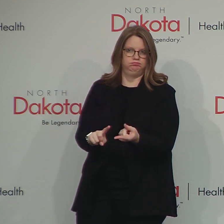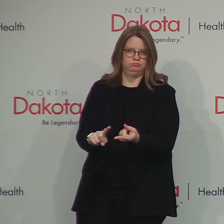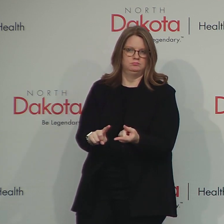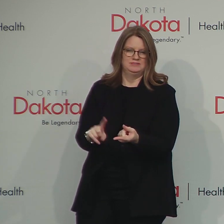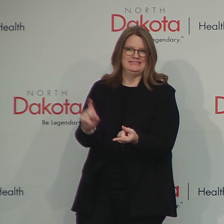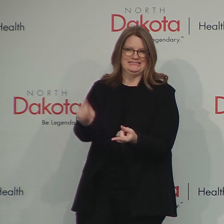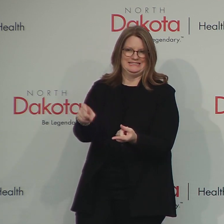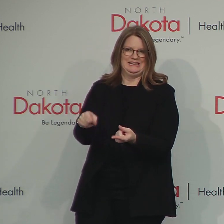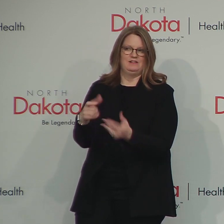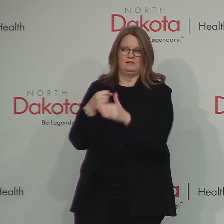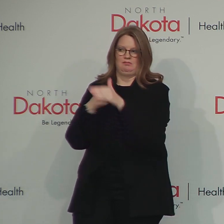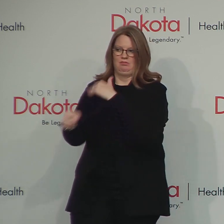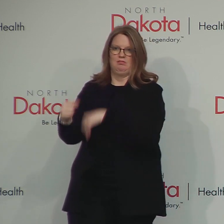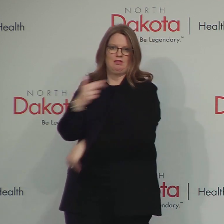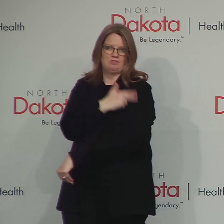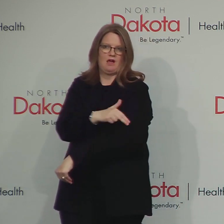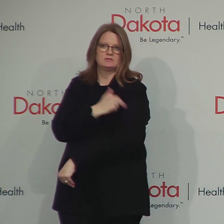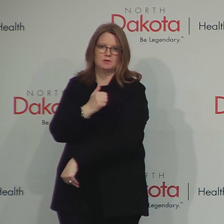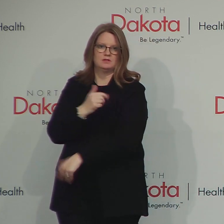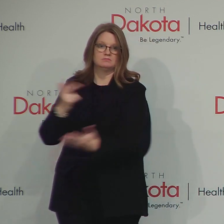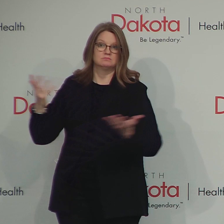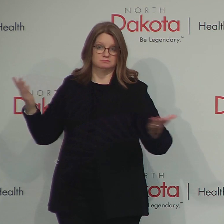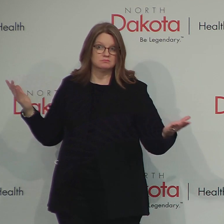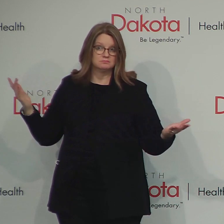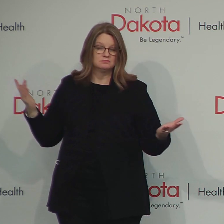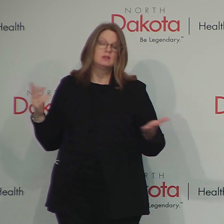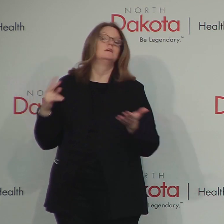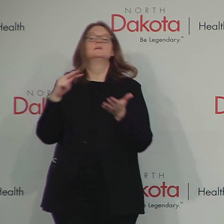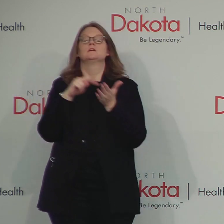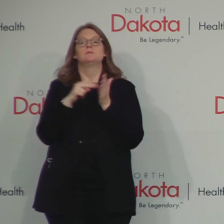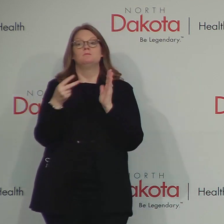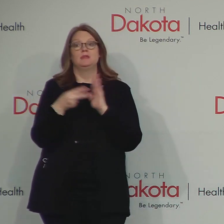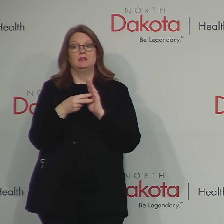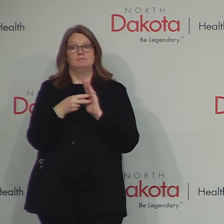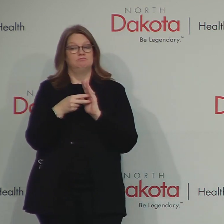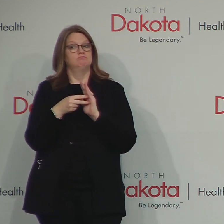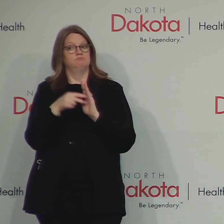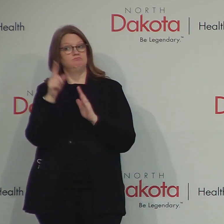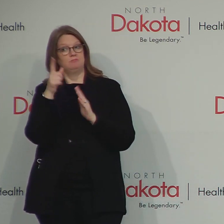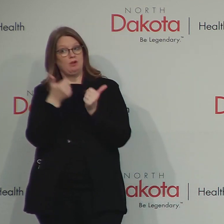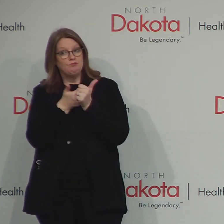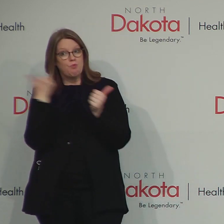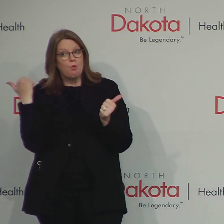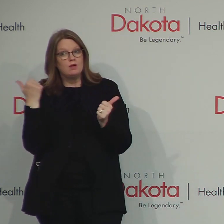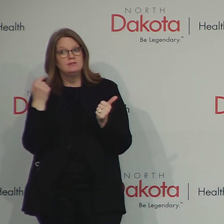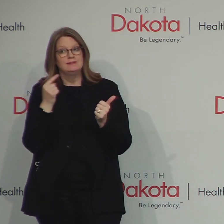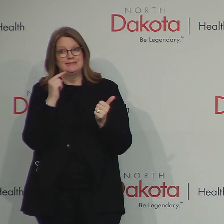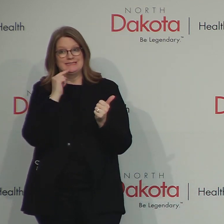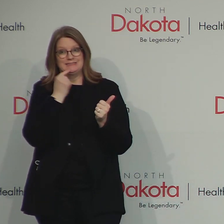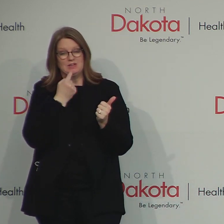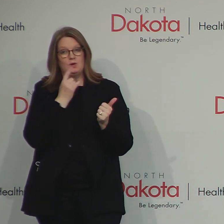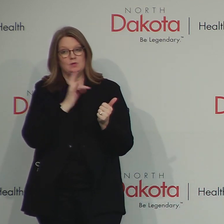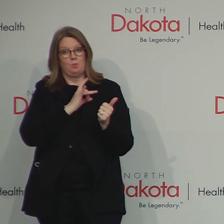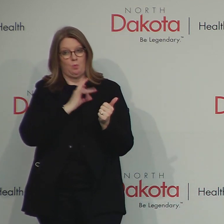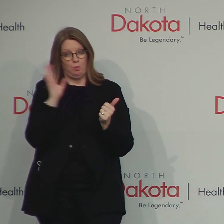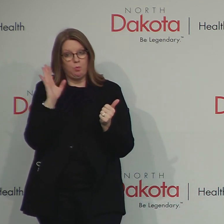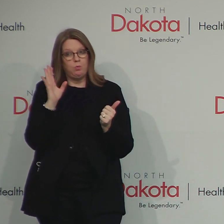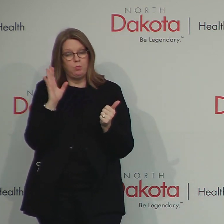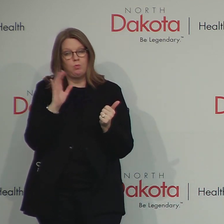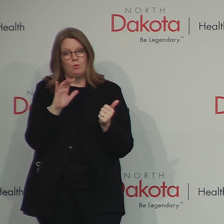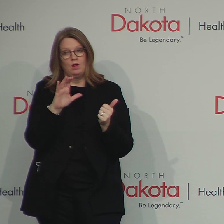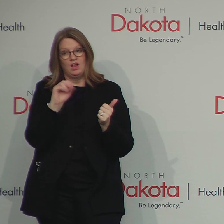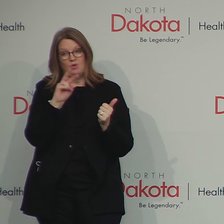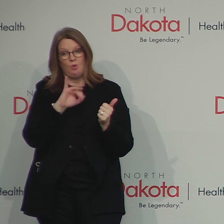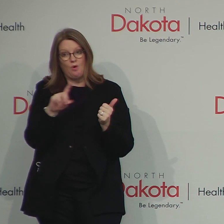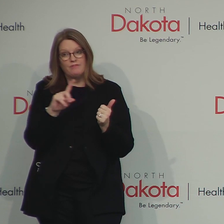for hospitalization, which means that you, by getting these, avoid having a serious course of COVID